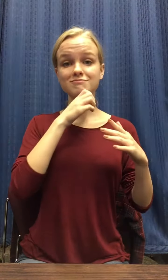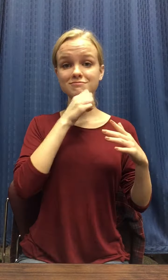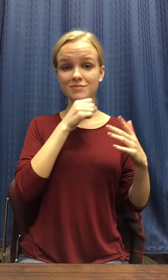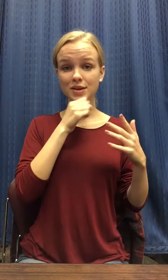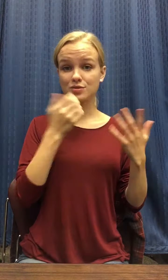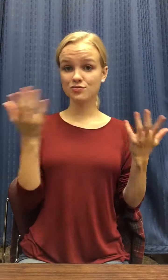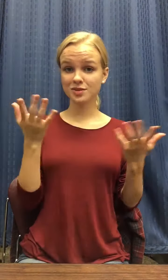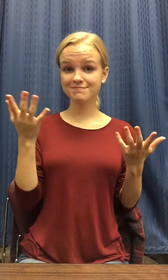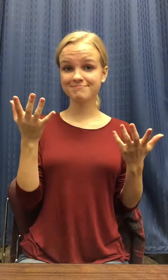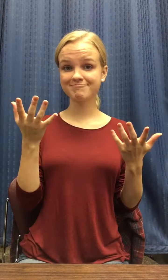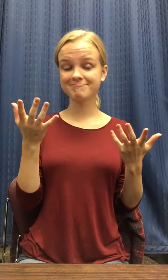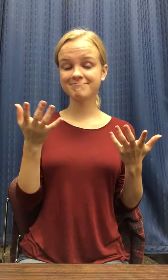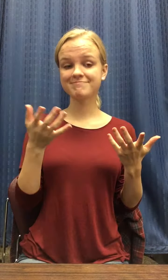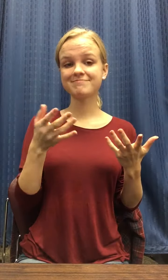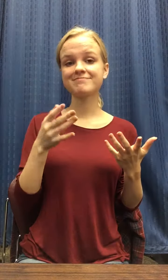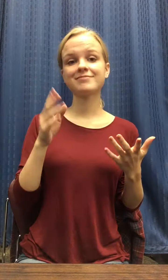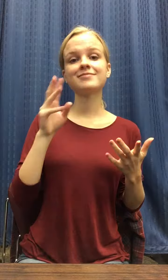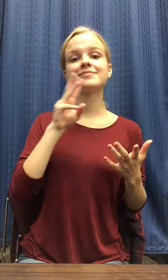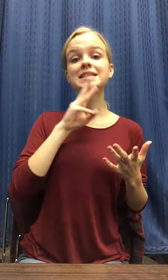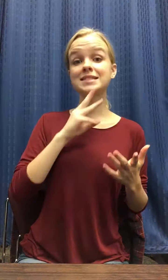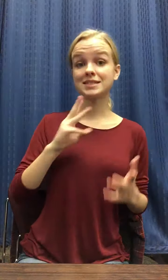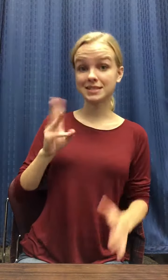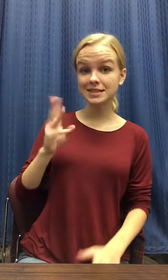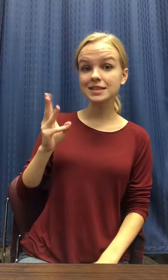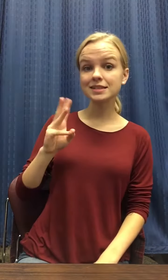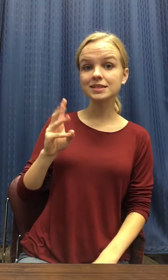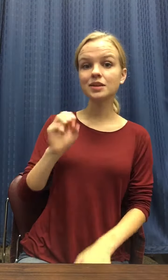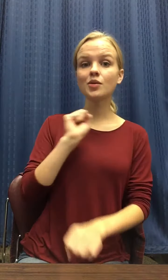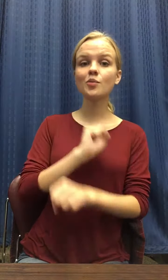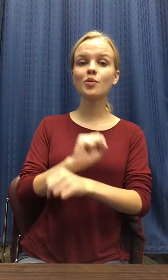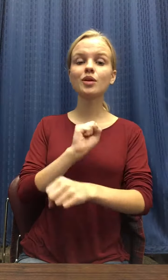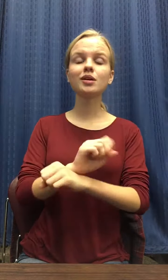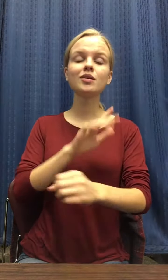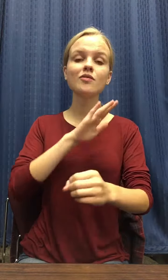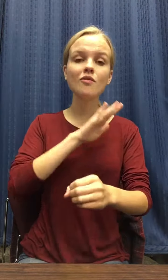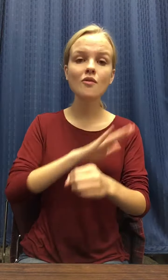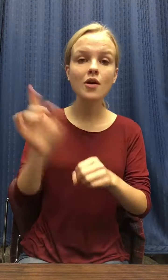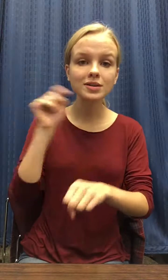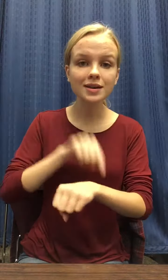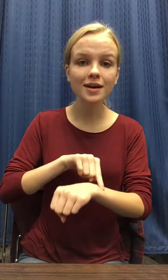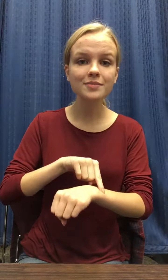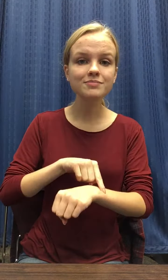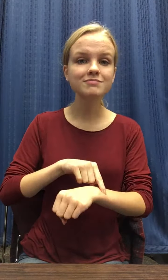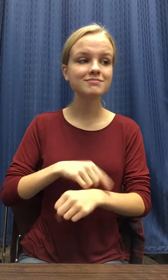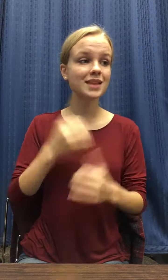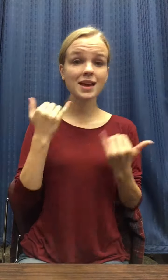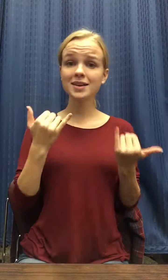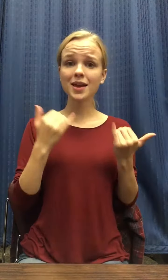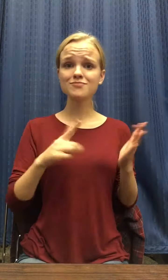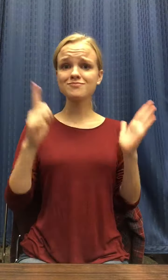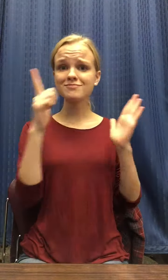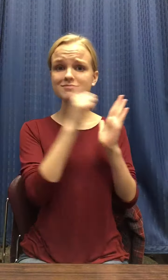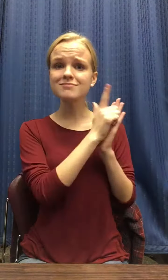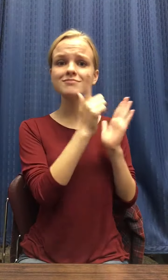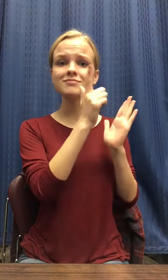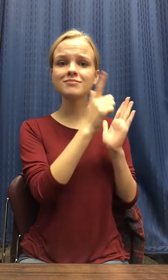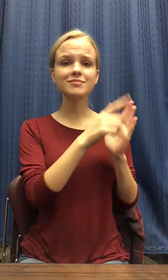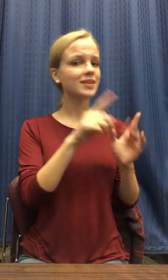people under the age of 16 working full-time. That's illegal now. You can't do that.